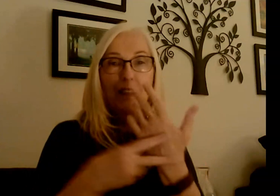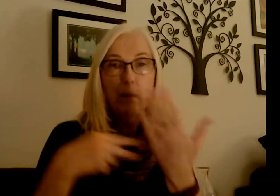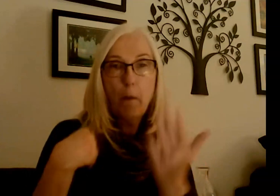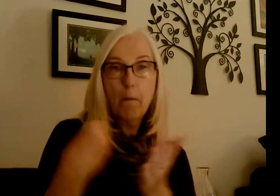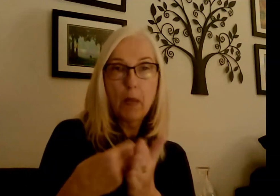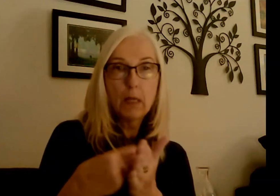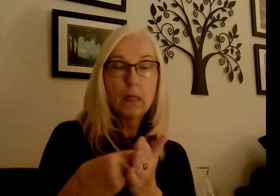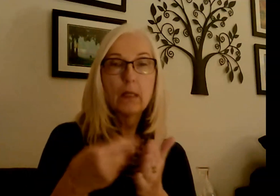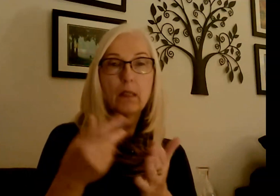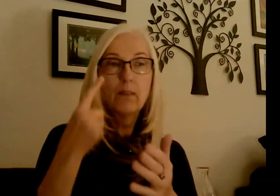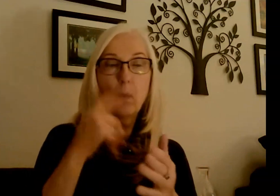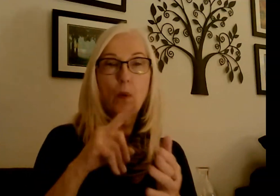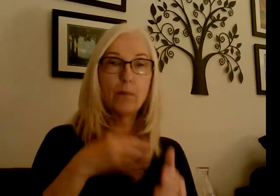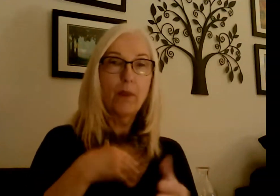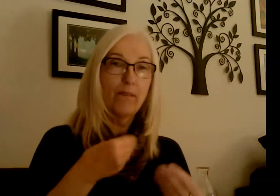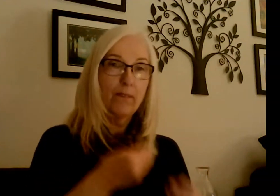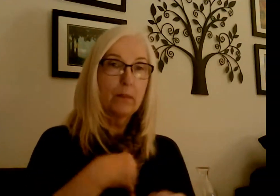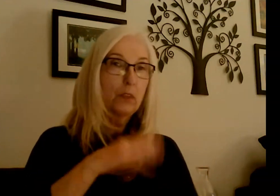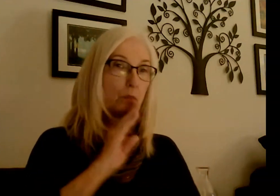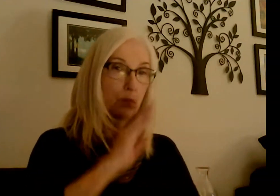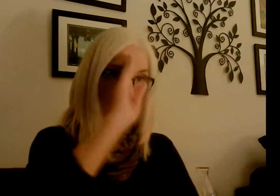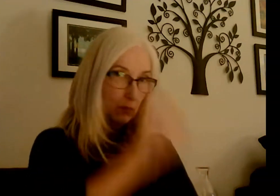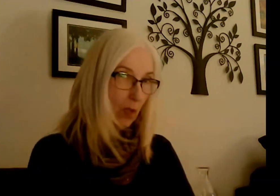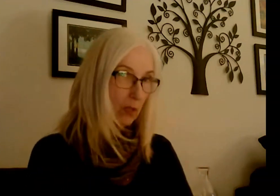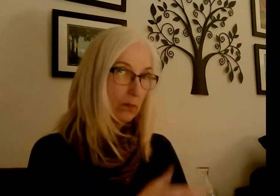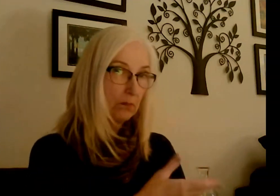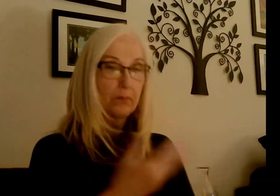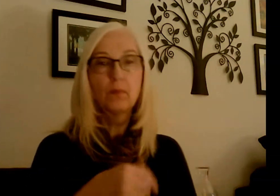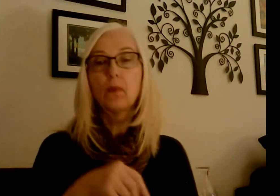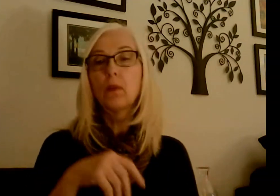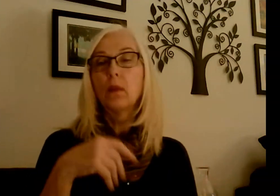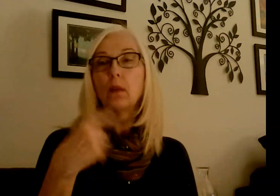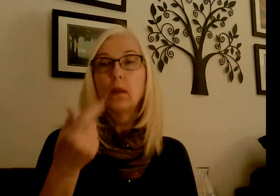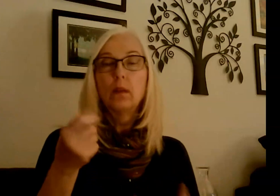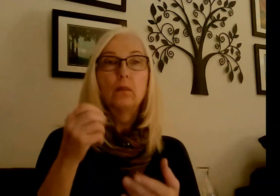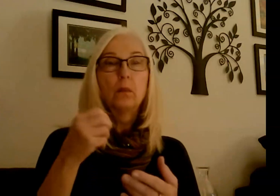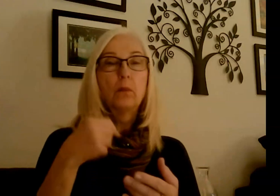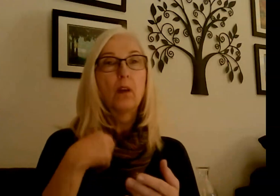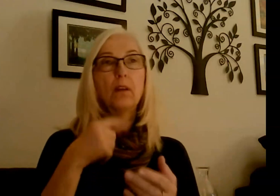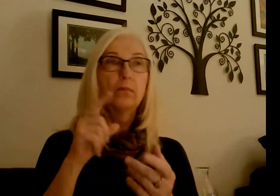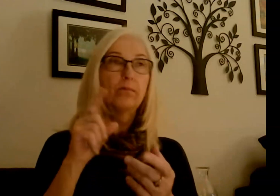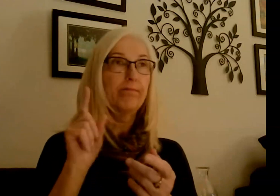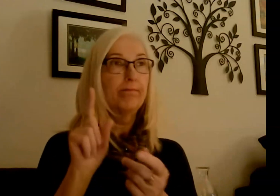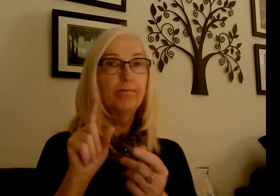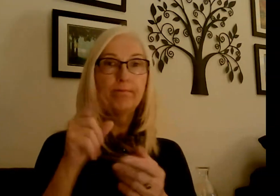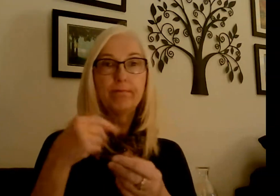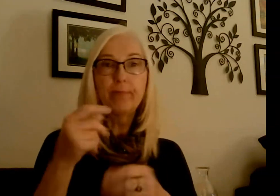healthier and how to save money by eating healthier. I had a newborn baby at the time.